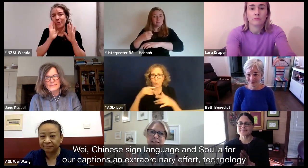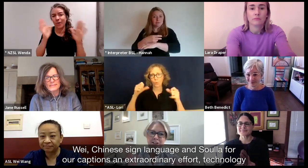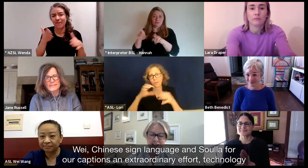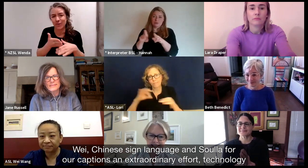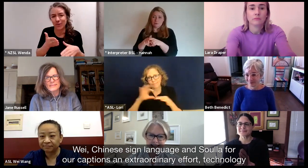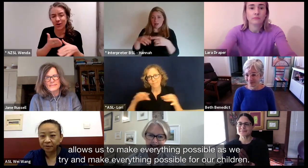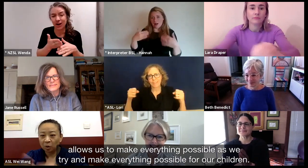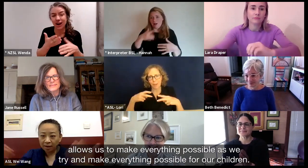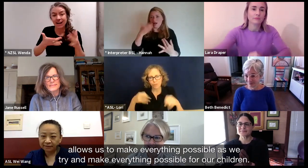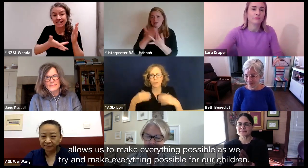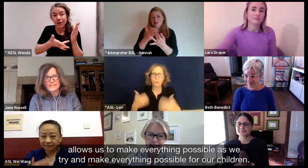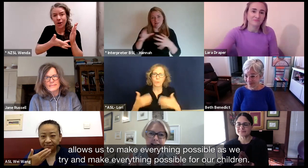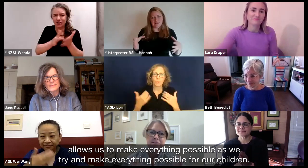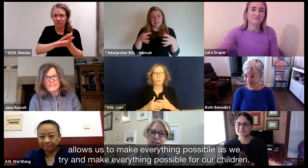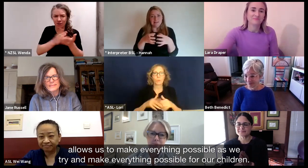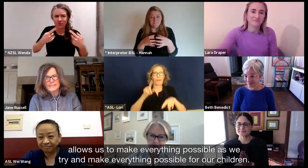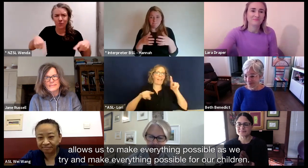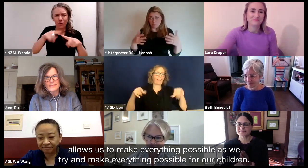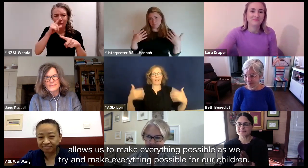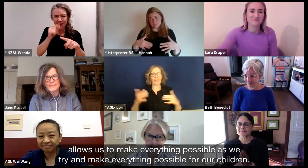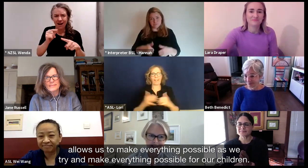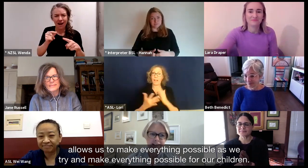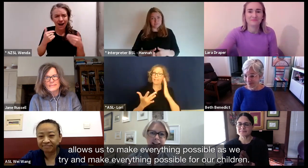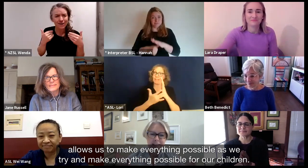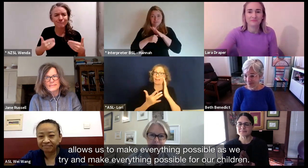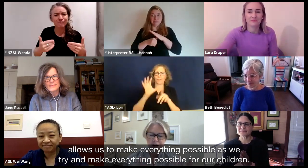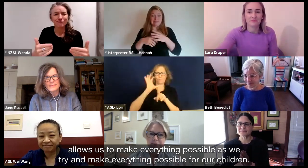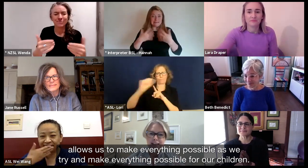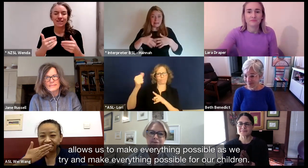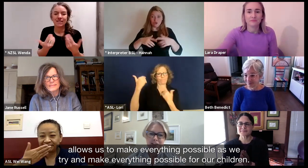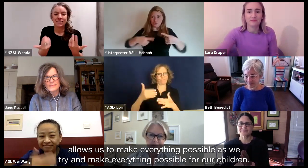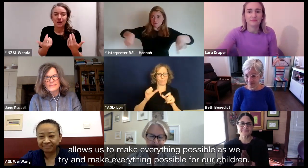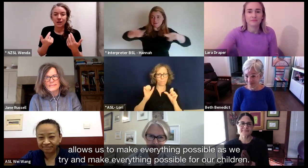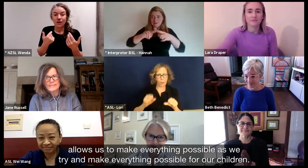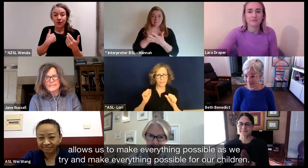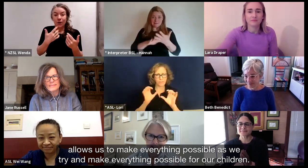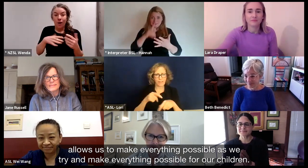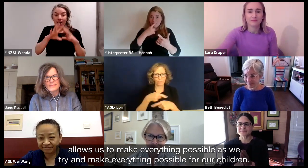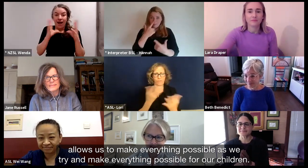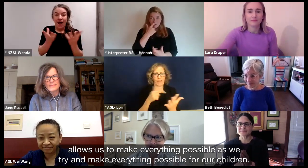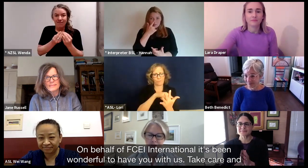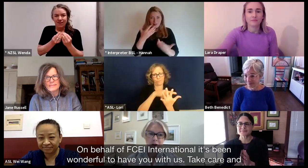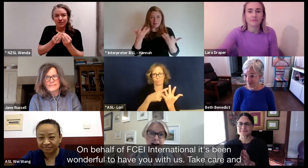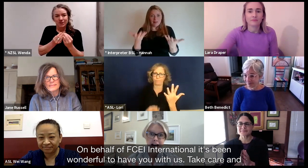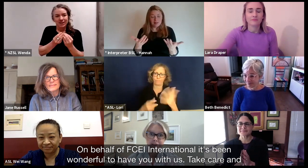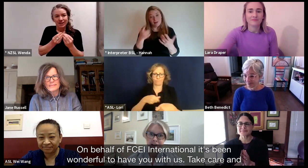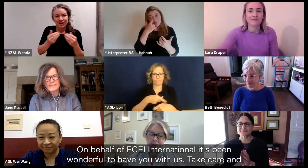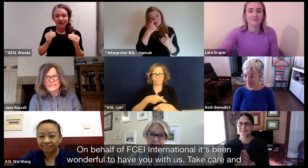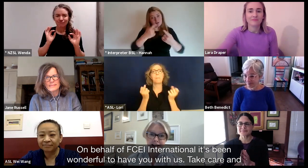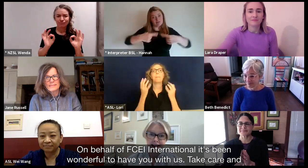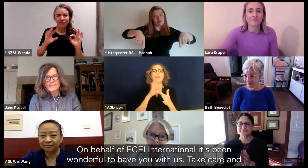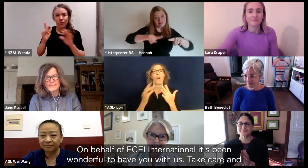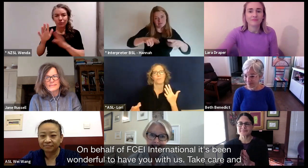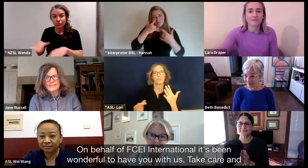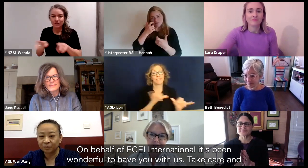technology allows us to make everything possible and as we try and make everything possible for our children. So, on behalf of